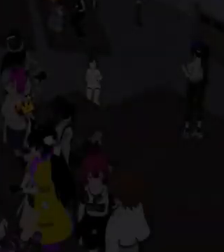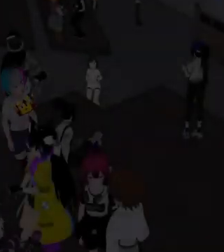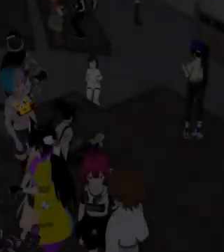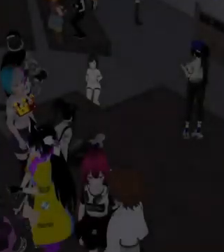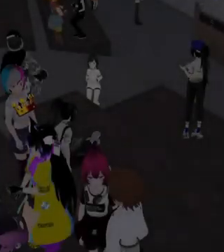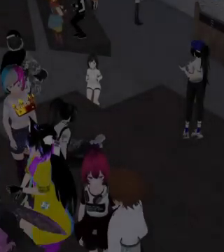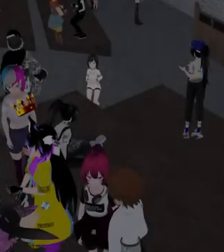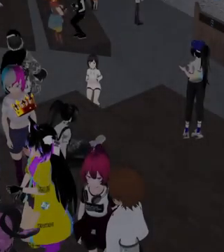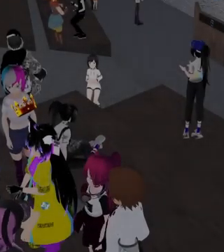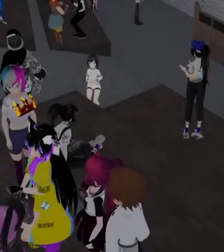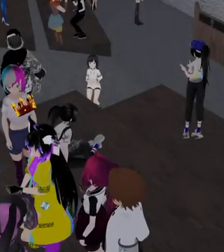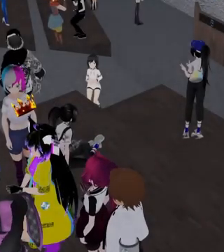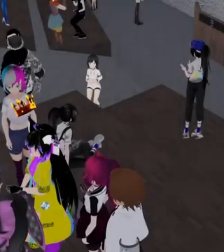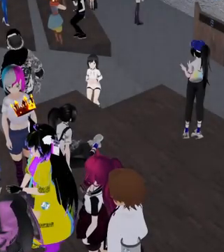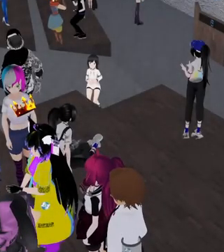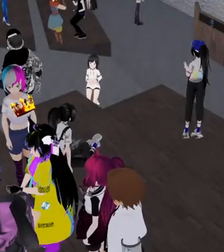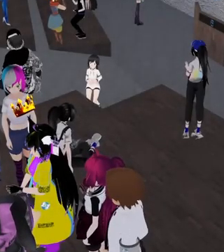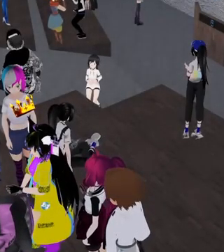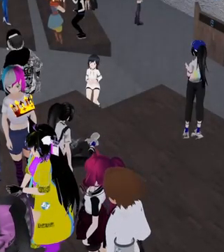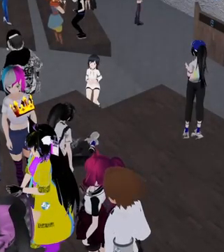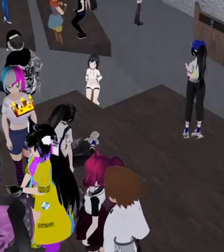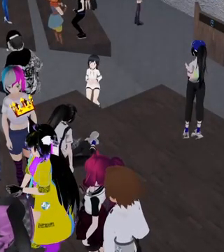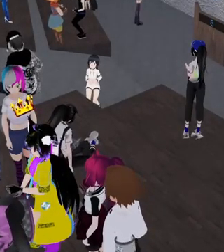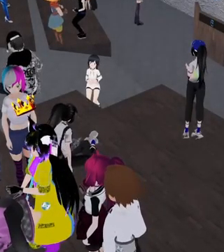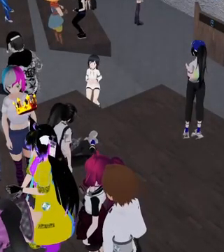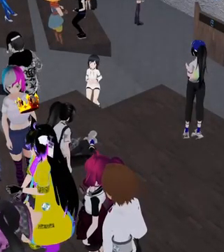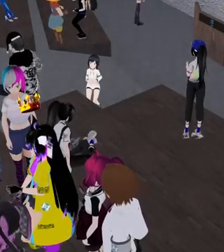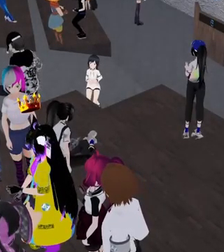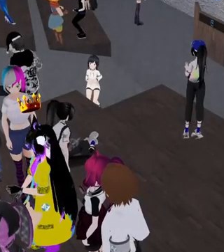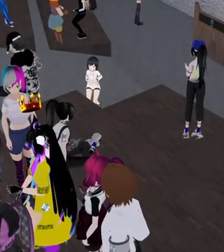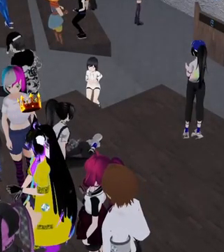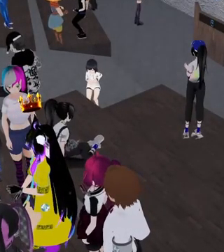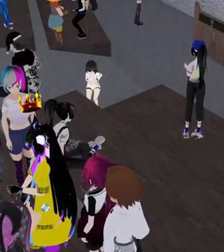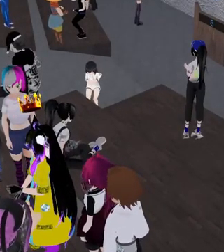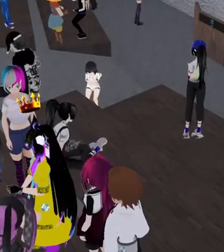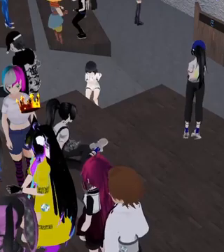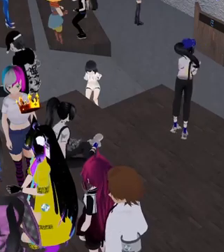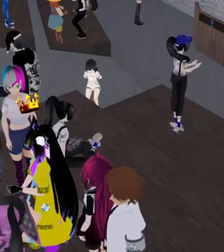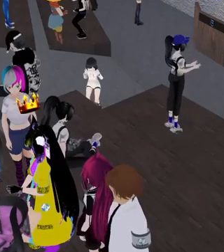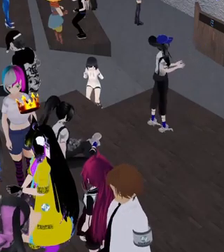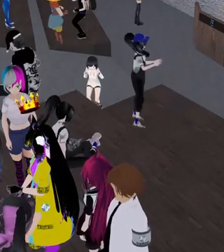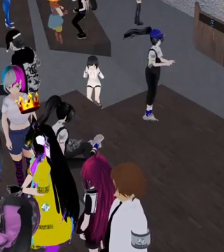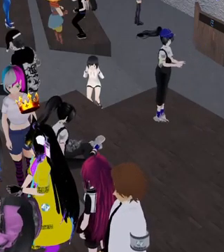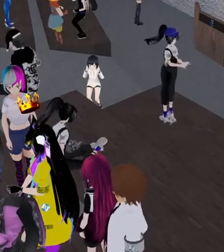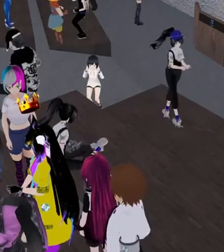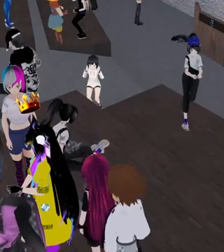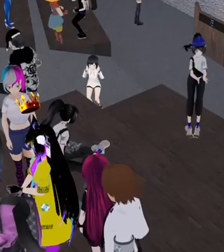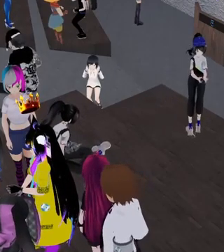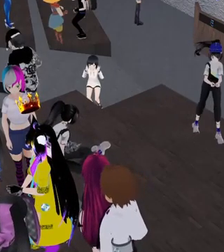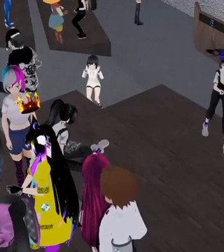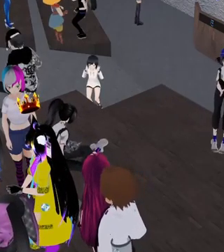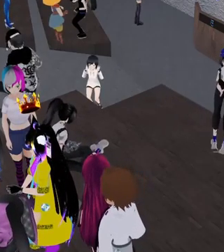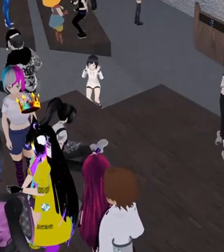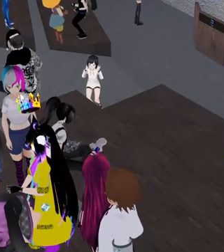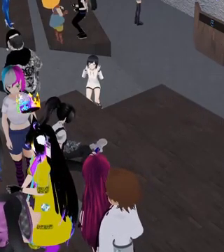fit. Yeah, if I could, oh, I would eat people's babies through online, but I can't. Yeah, but I'm trying to figure out a way. So you teach them